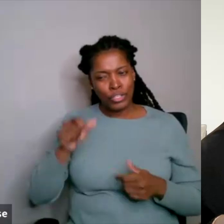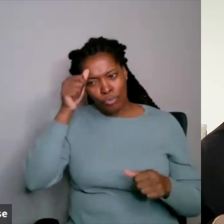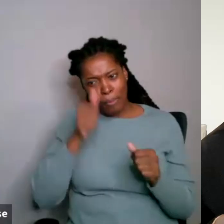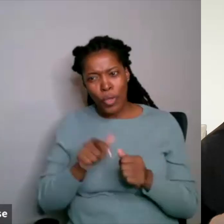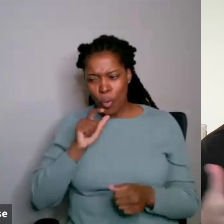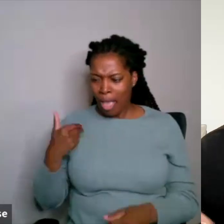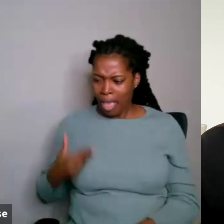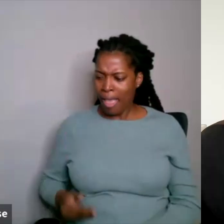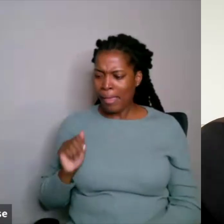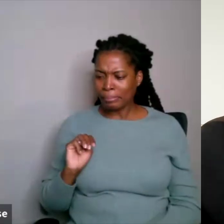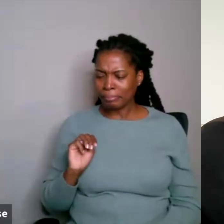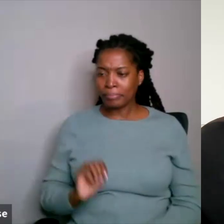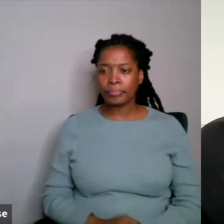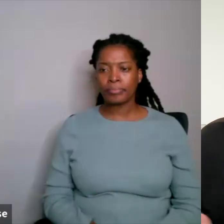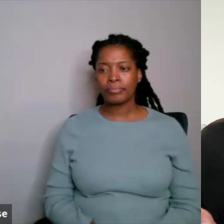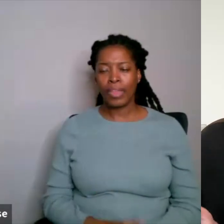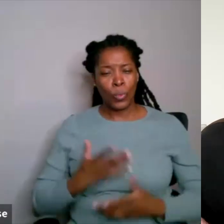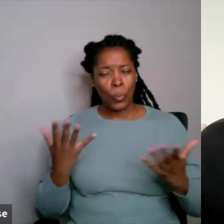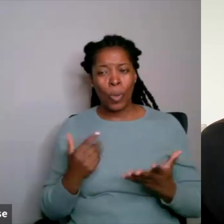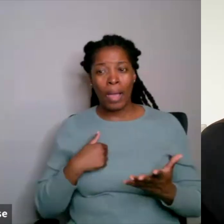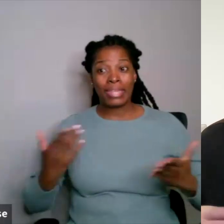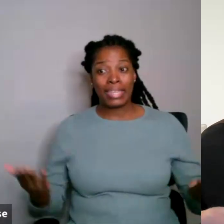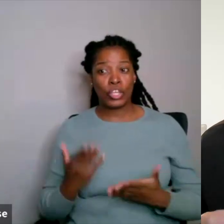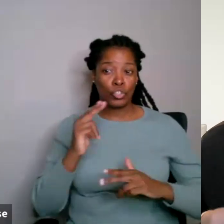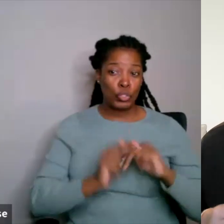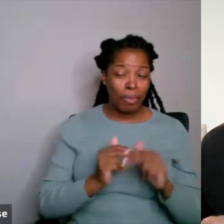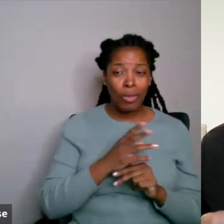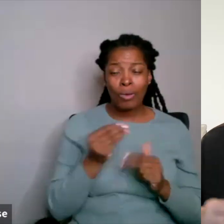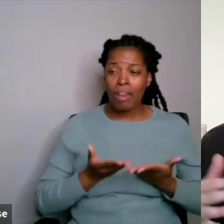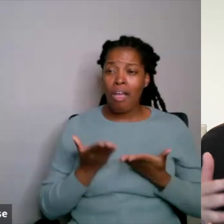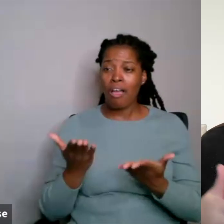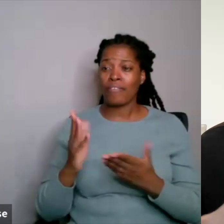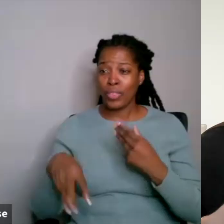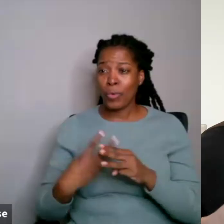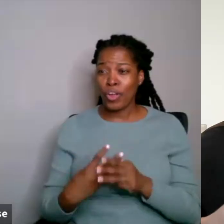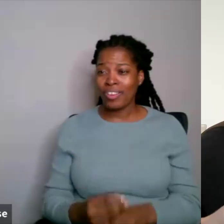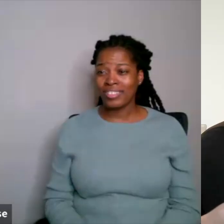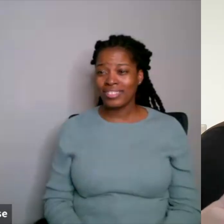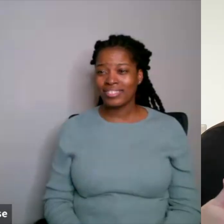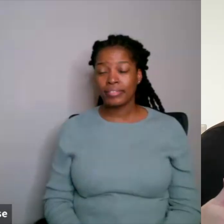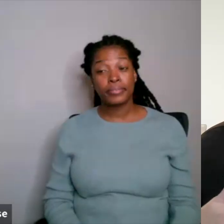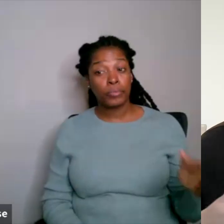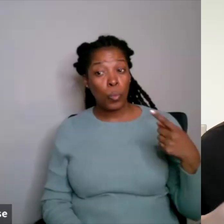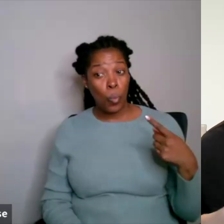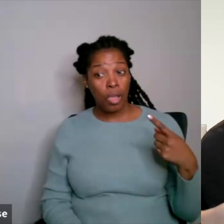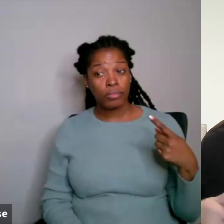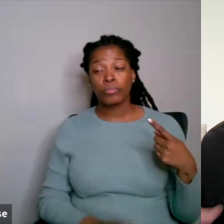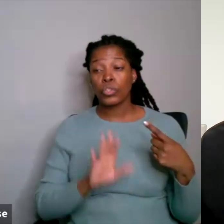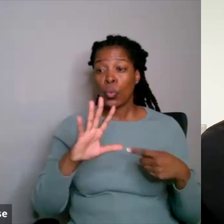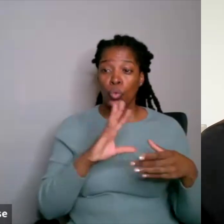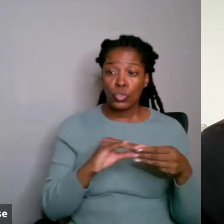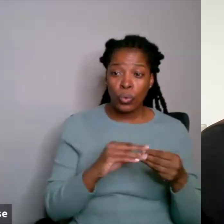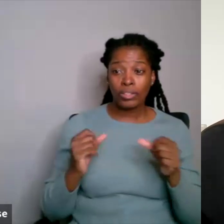and what I'm here to build, what I'm here to offer to the world. So, one, your story and strength are